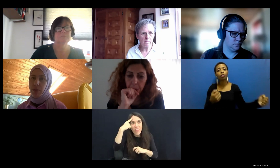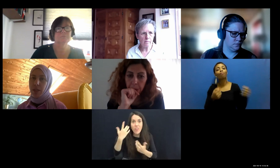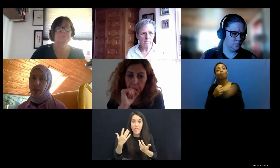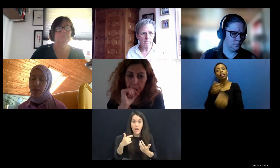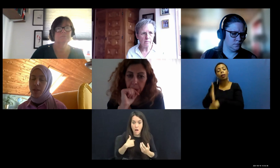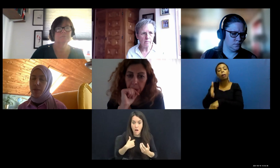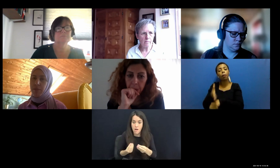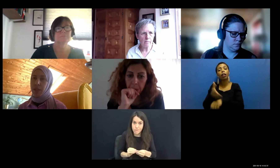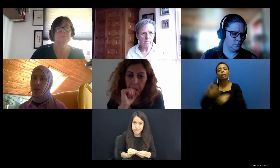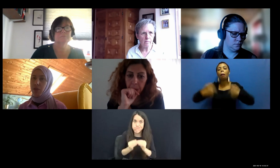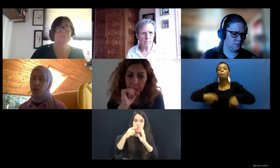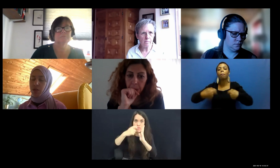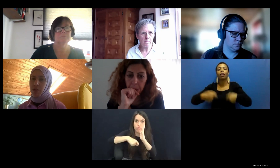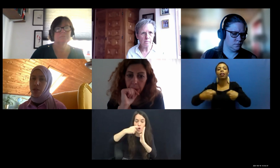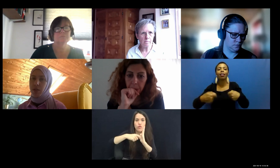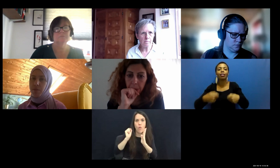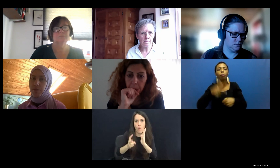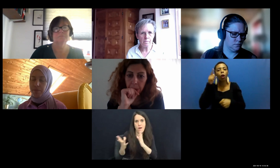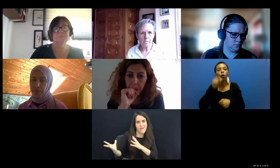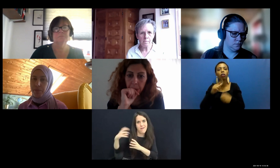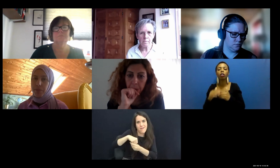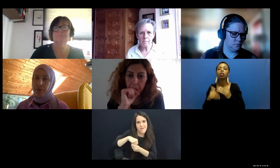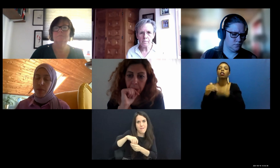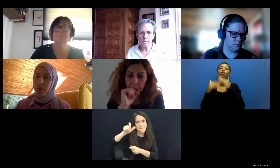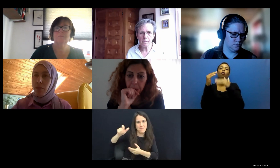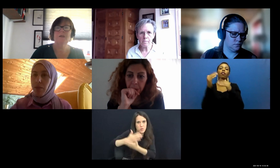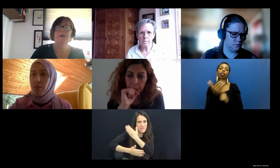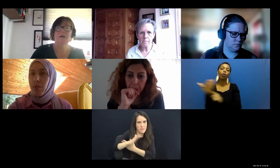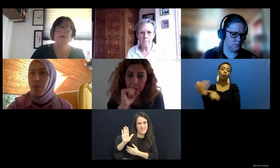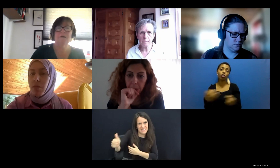when we are developing new technologies.